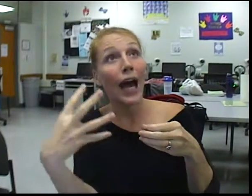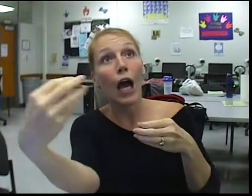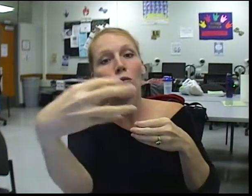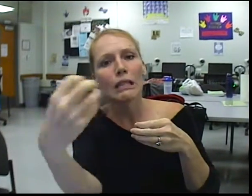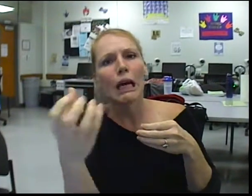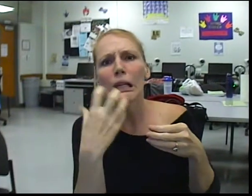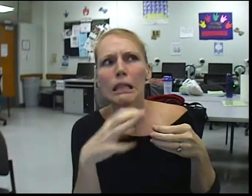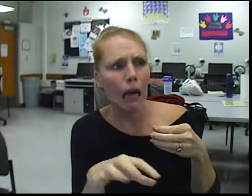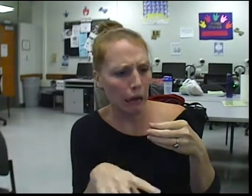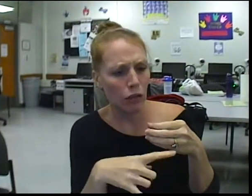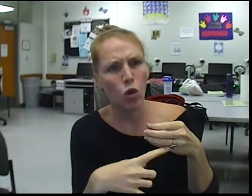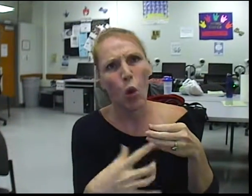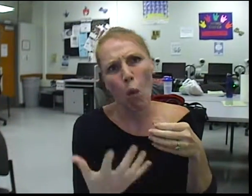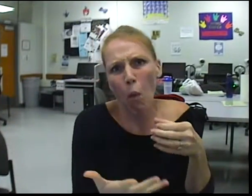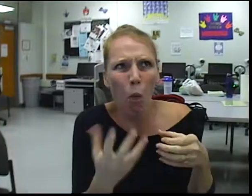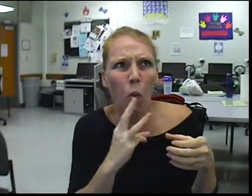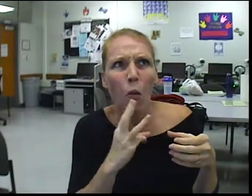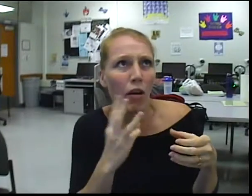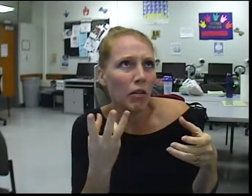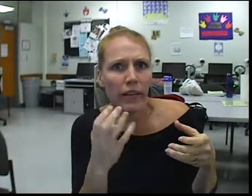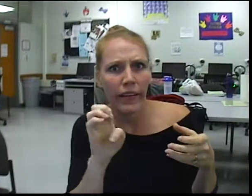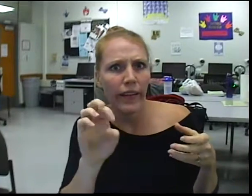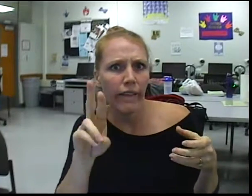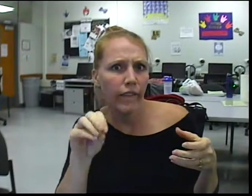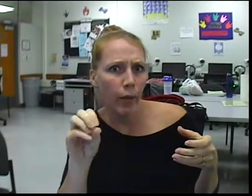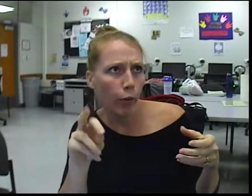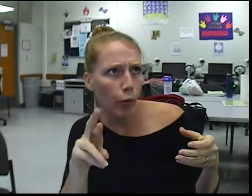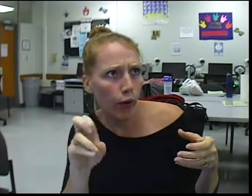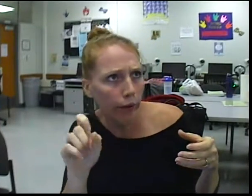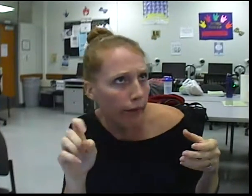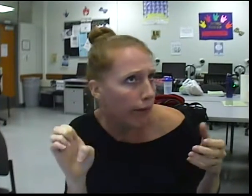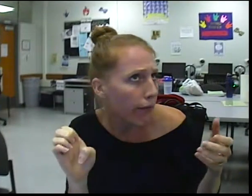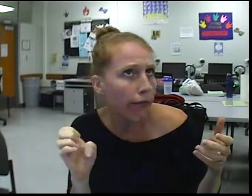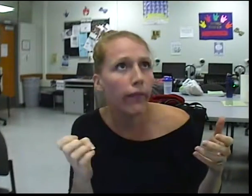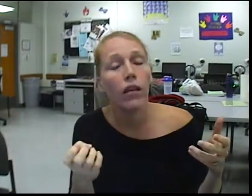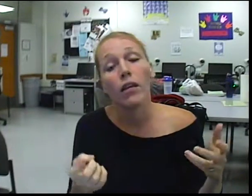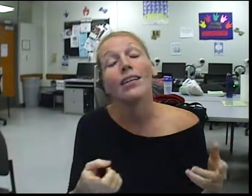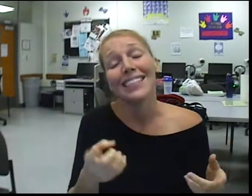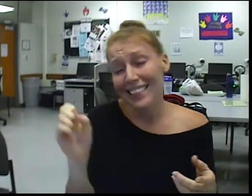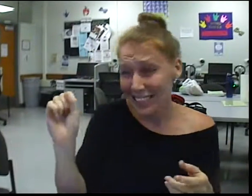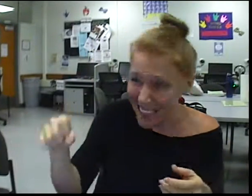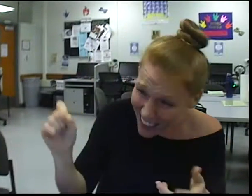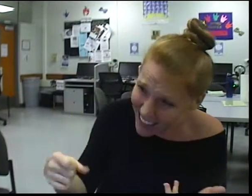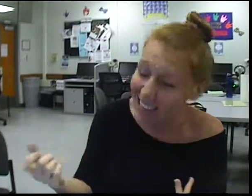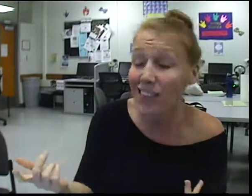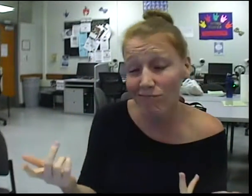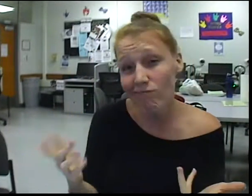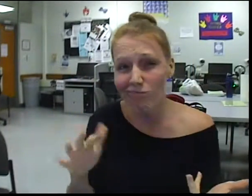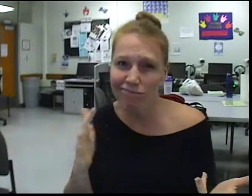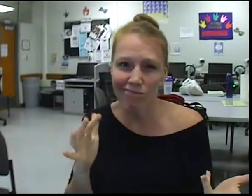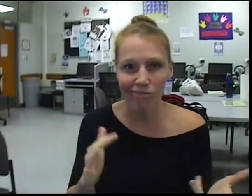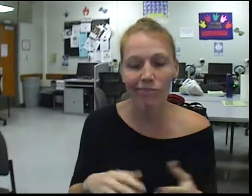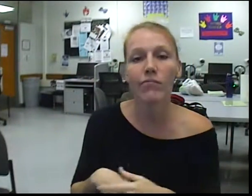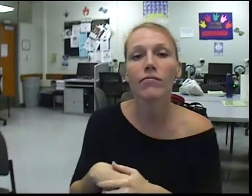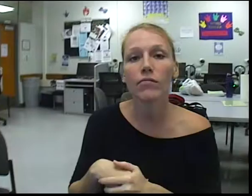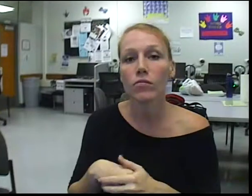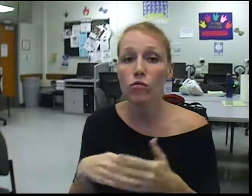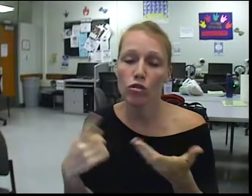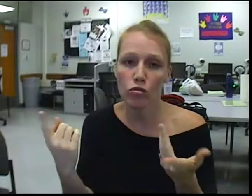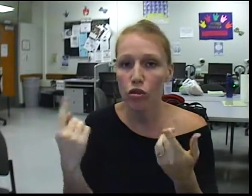evaporating? Okay, he's got some good points, and right off the bat, he's got pretty close. What do we know about two things? First of all, this